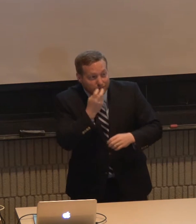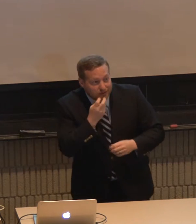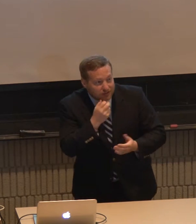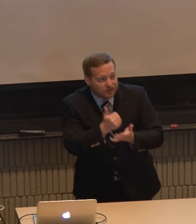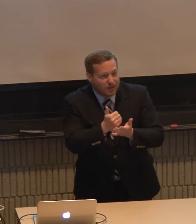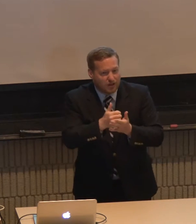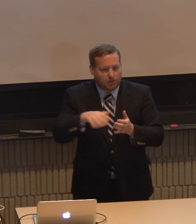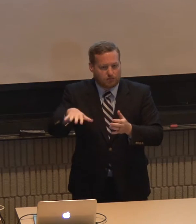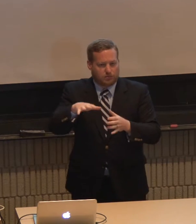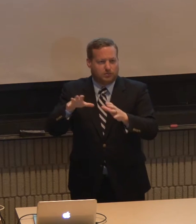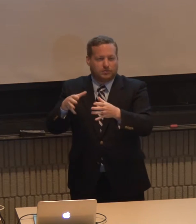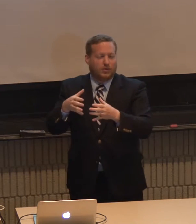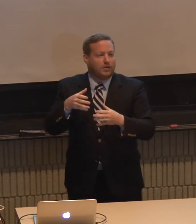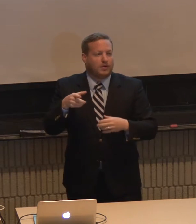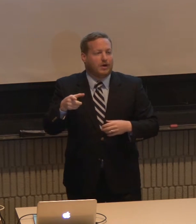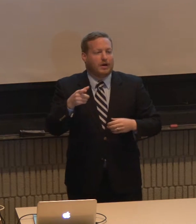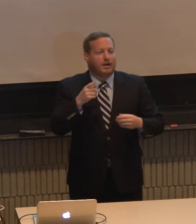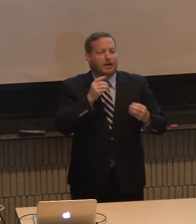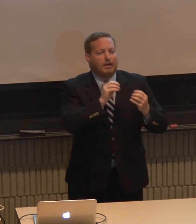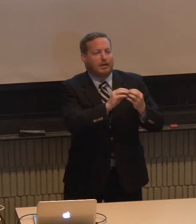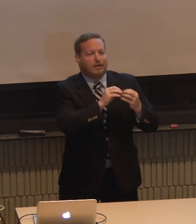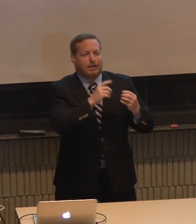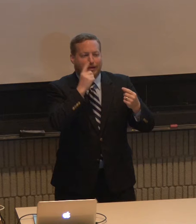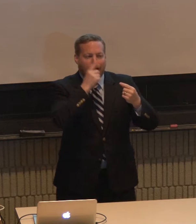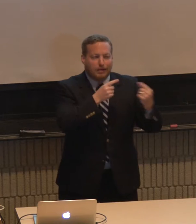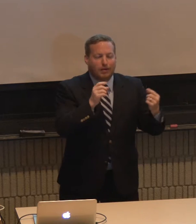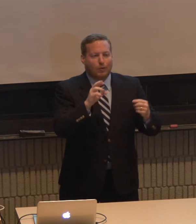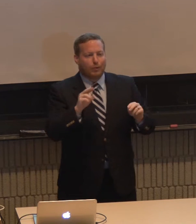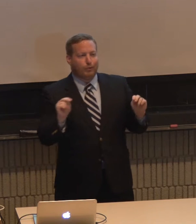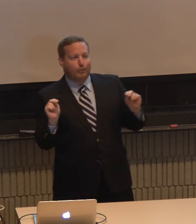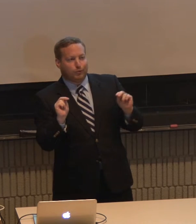in some way with cochlear implants and that industry.